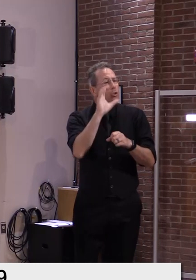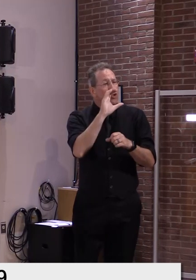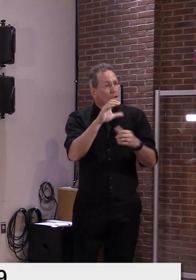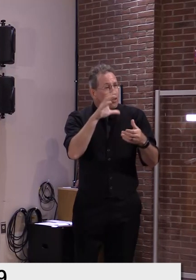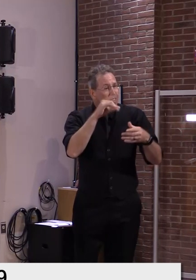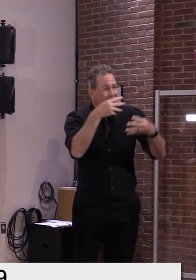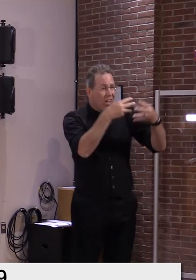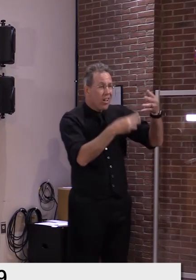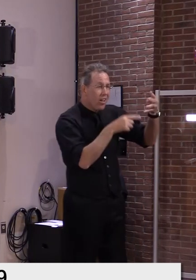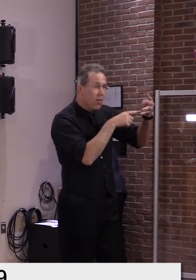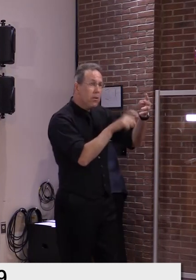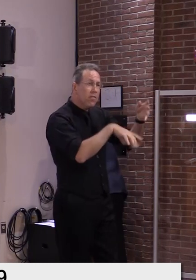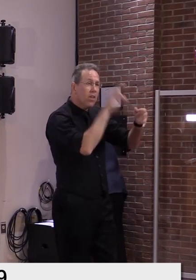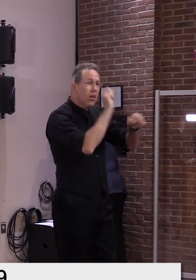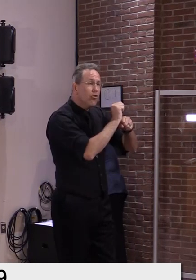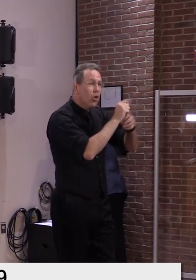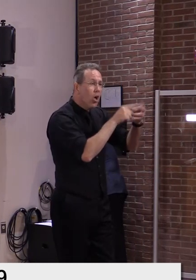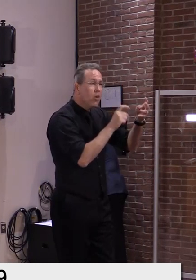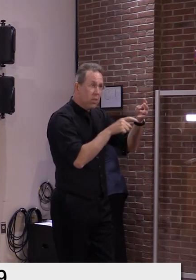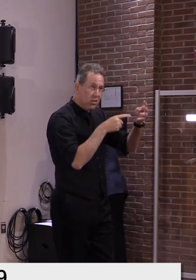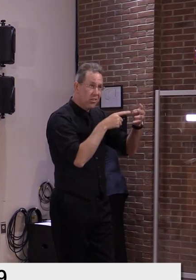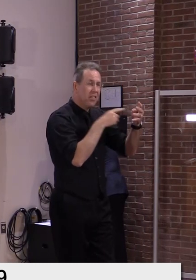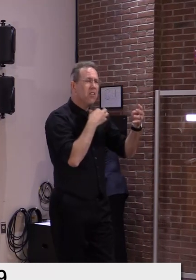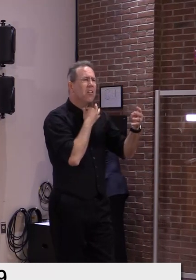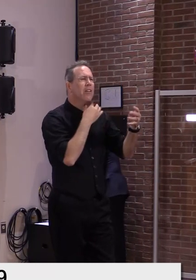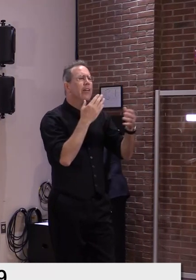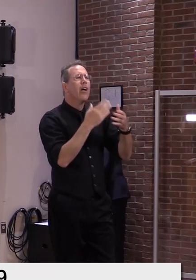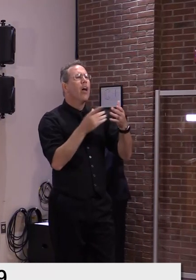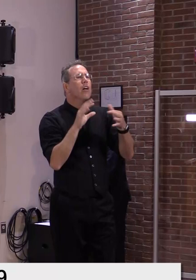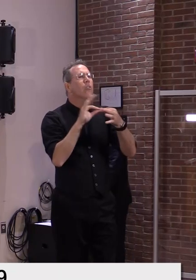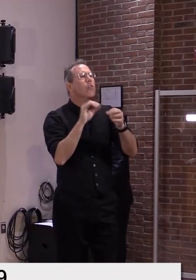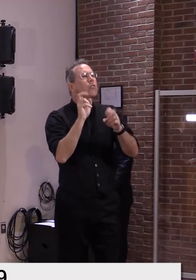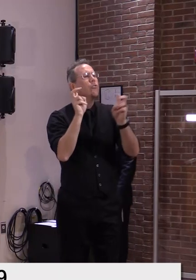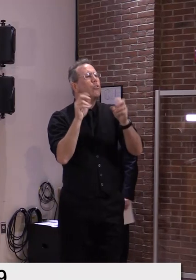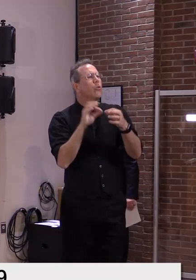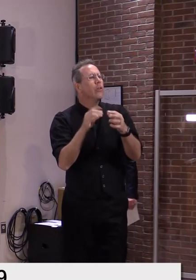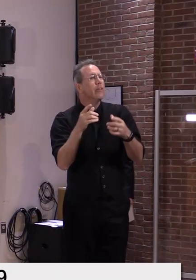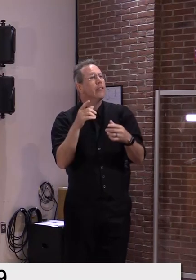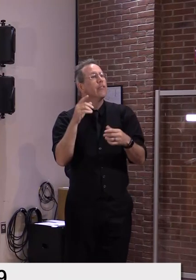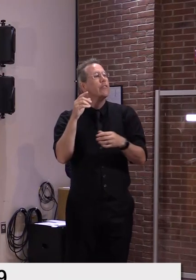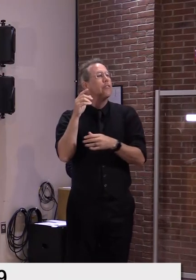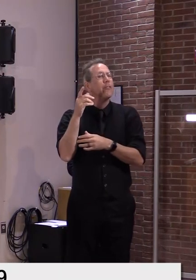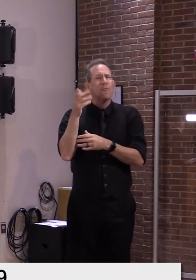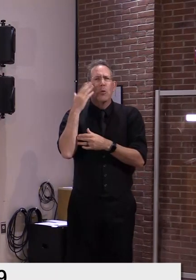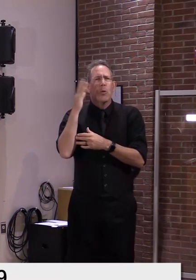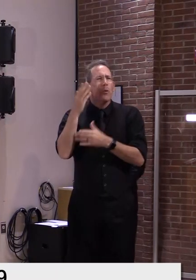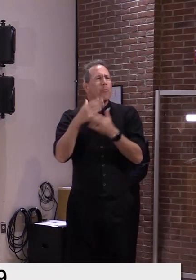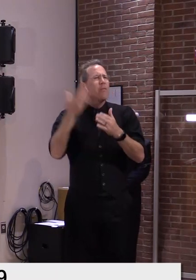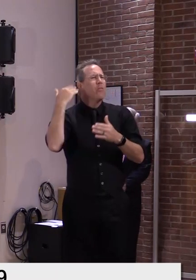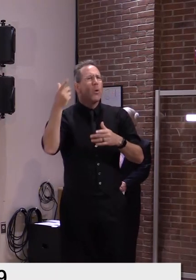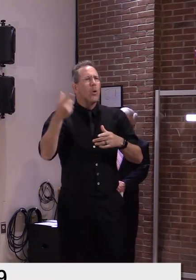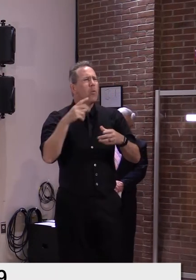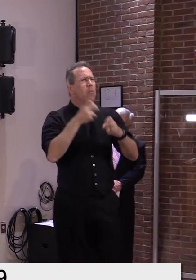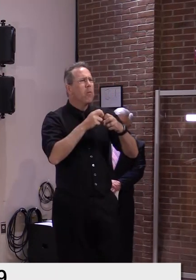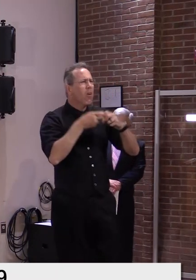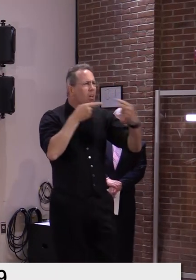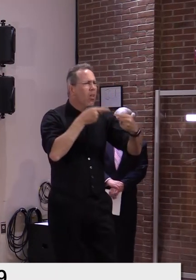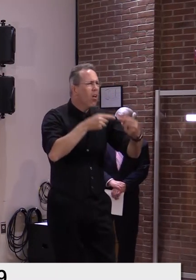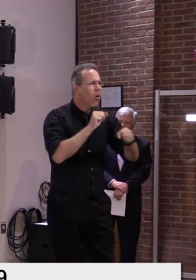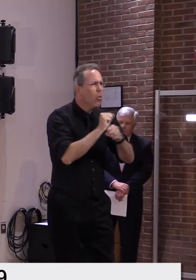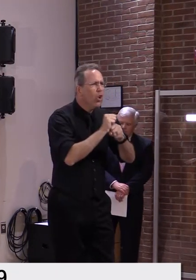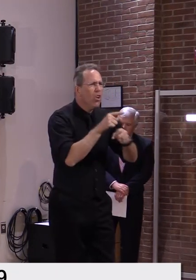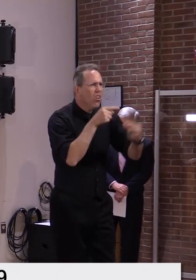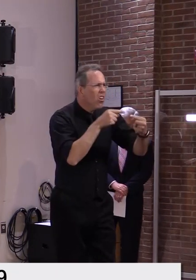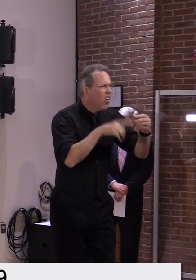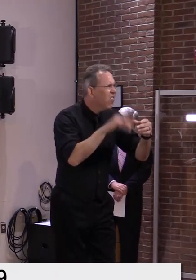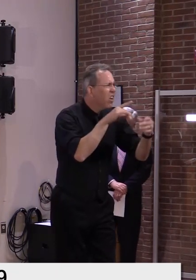relating to entering work search information were resolved, but a handful of folks have reached out to BT Digger saying that they're still having issues filing their